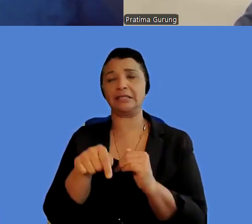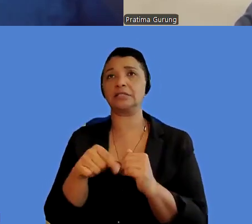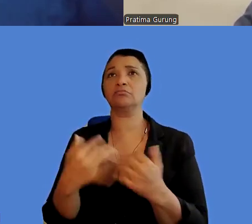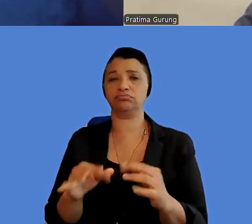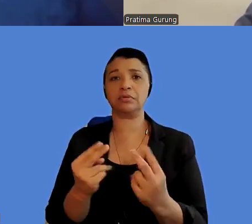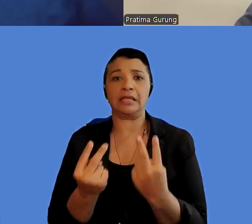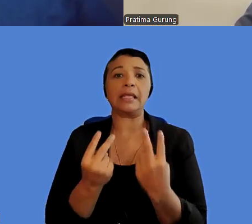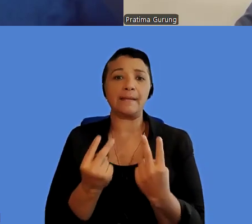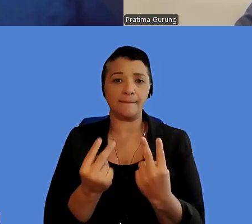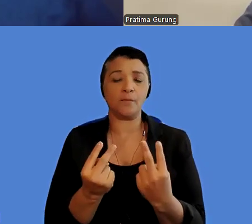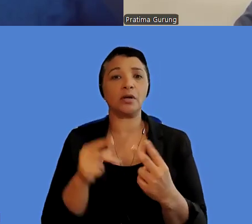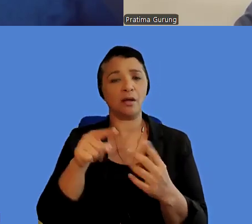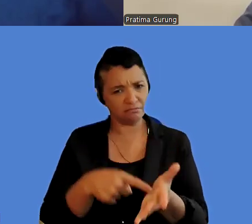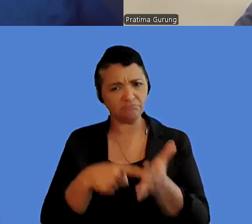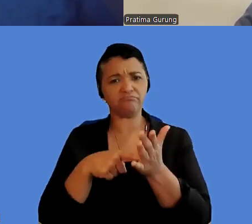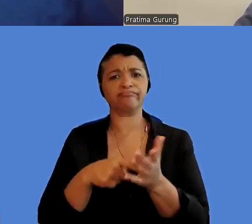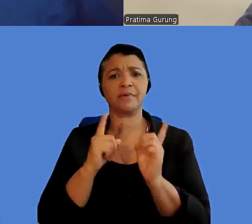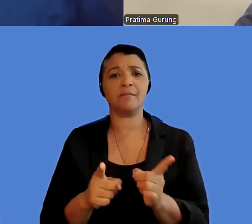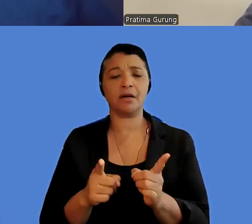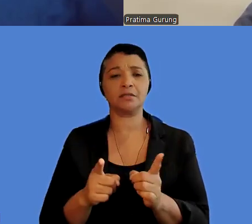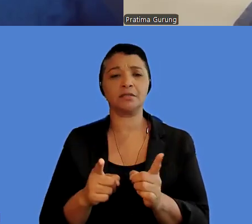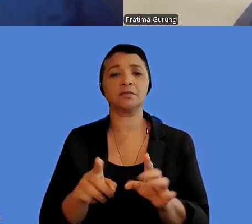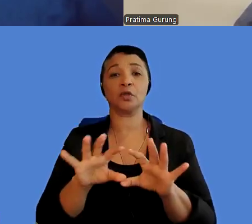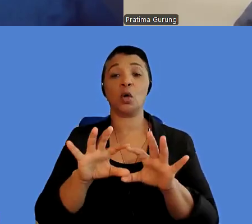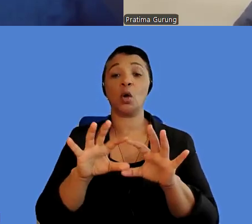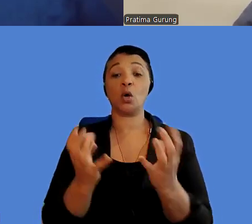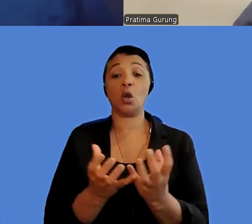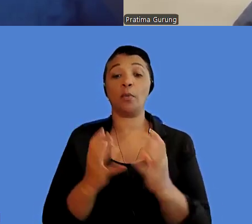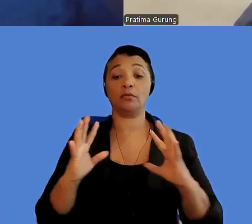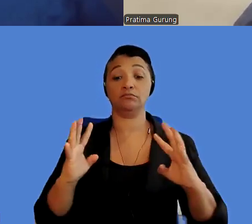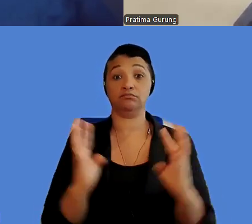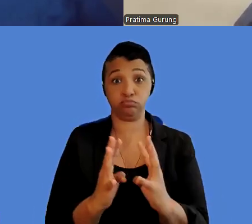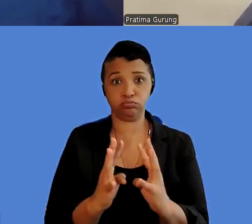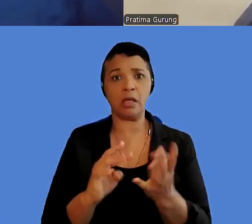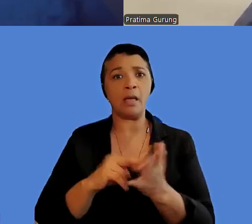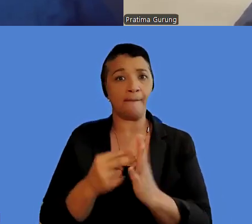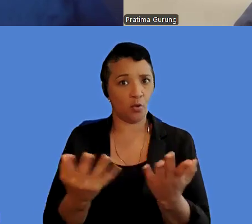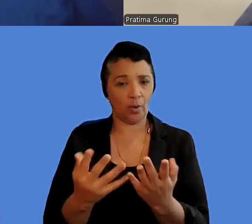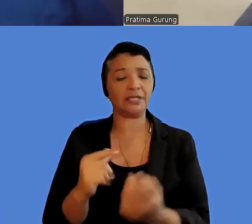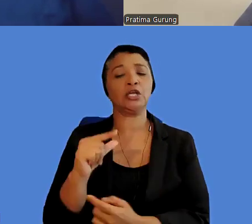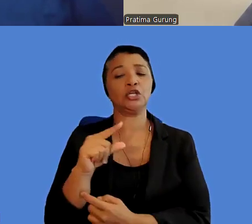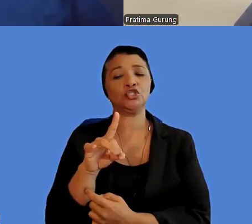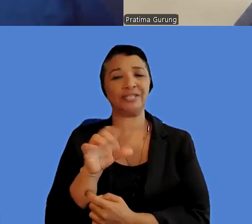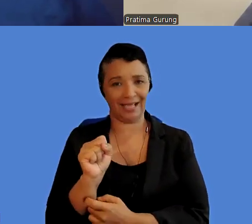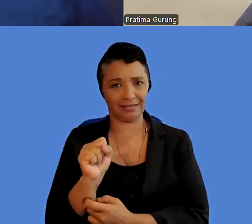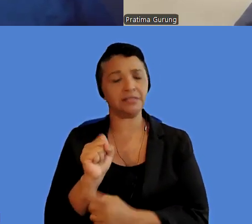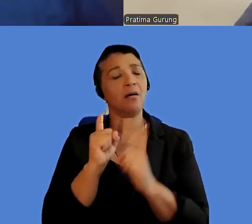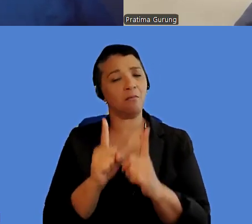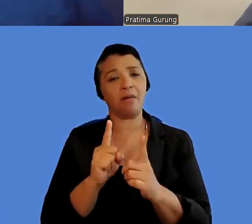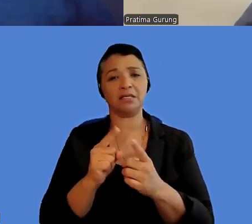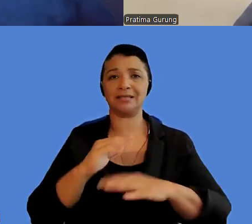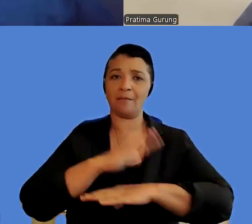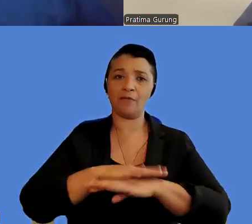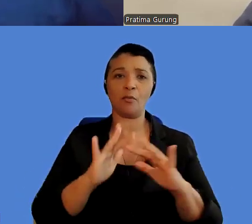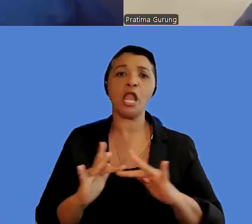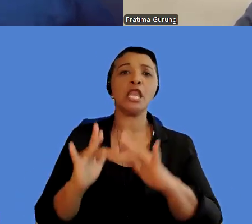it is mandatory. So at the global arena, the Indigenous Persons with Disabilities Global Network is a formal